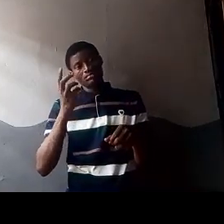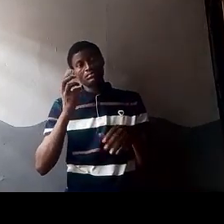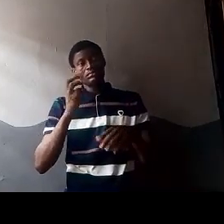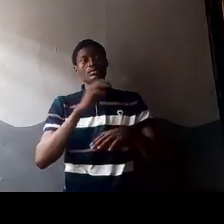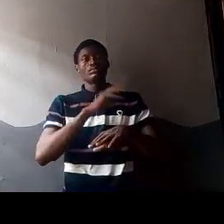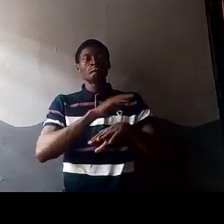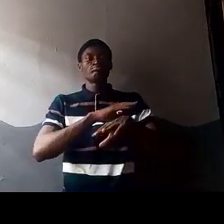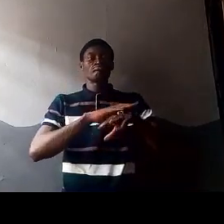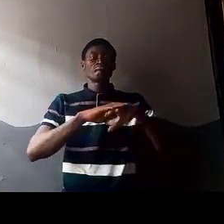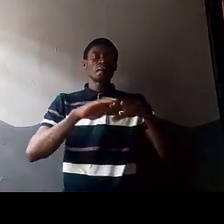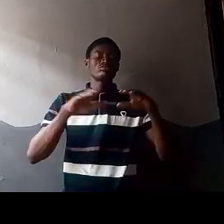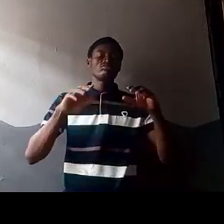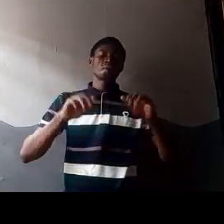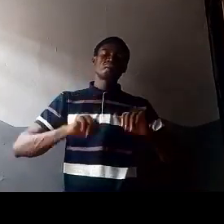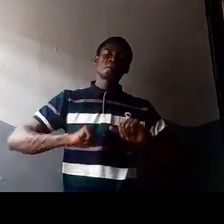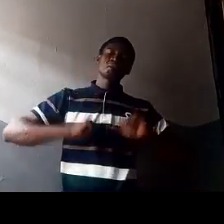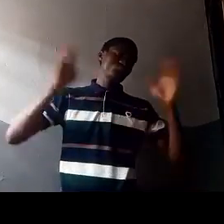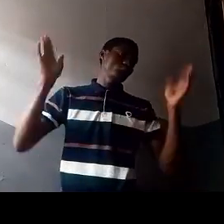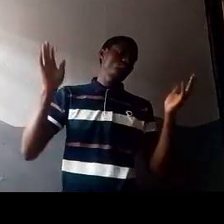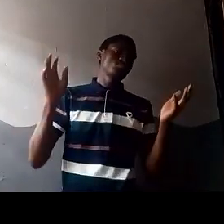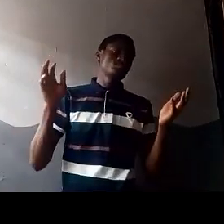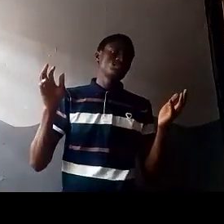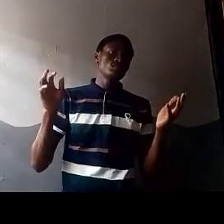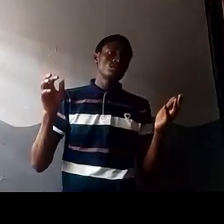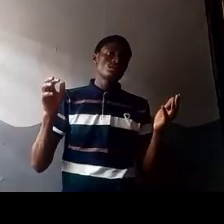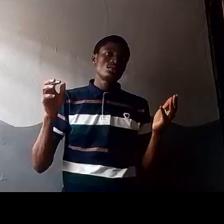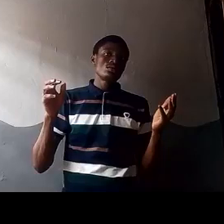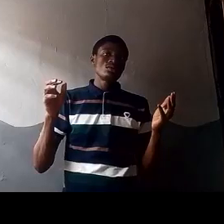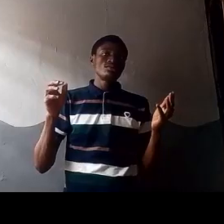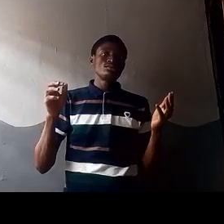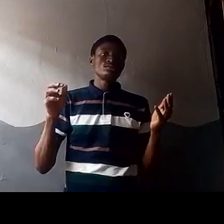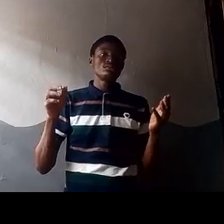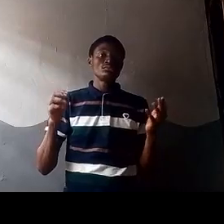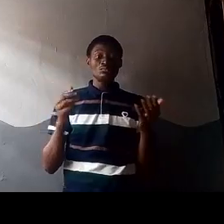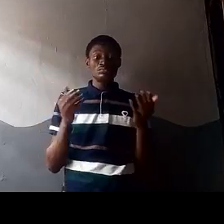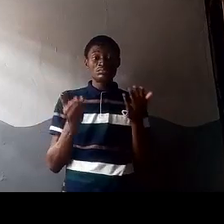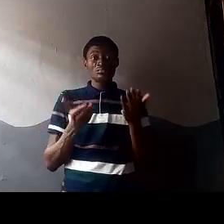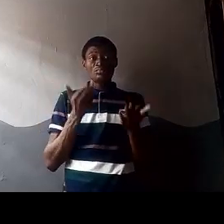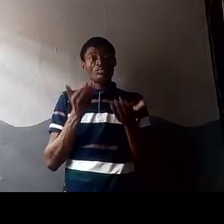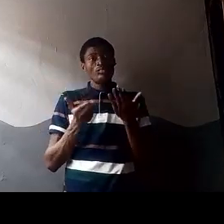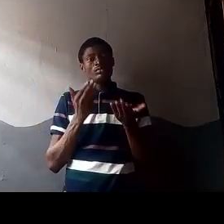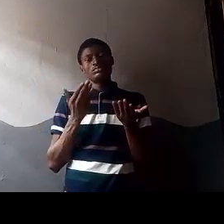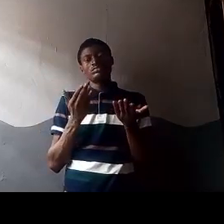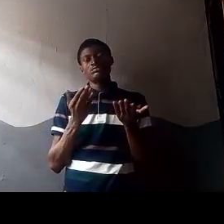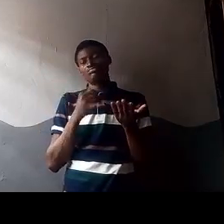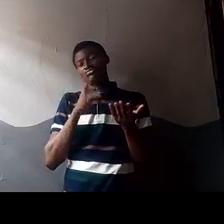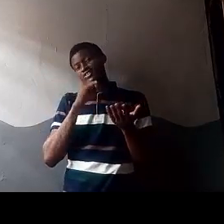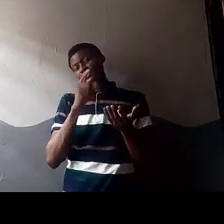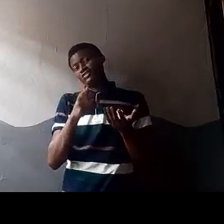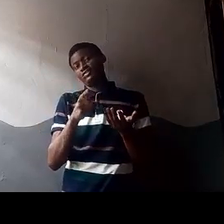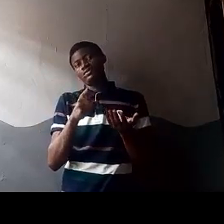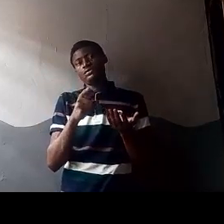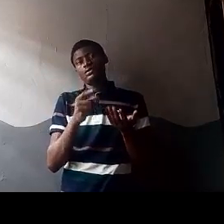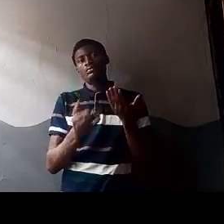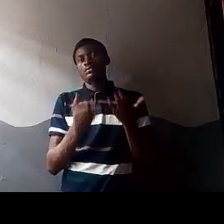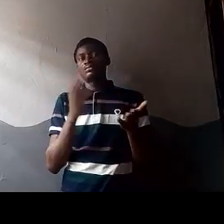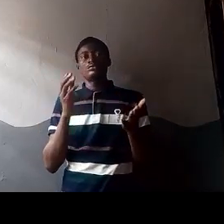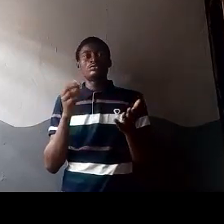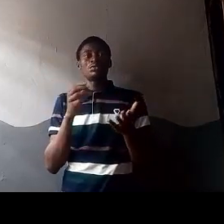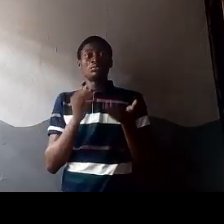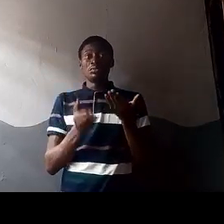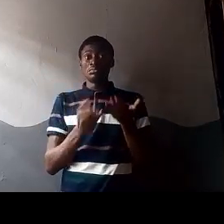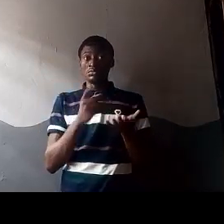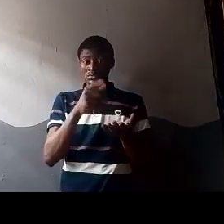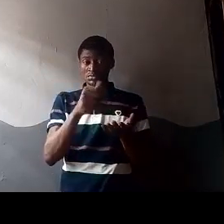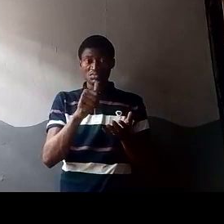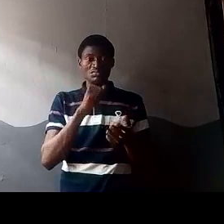up. It could just be that it's not you. It might not be you. It might not be the problem. It might just be that at the time that you